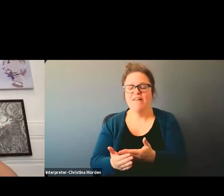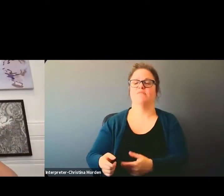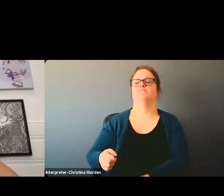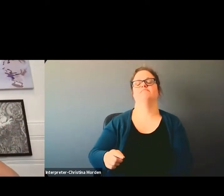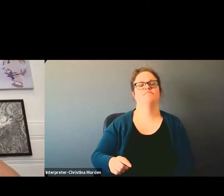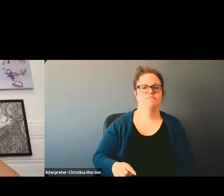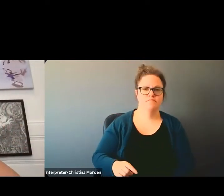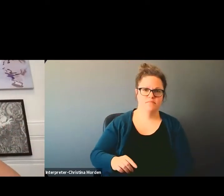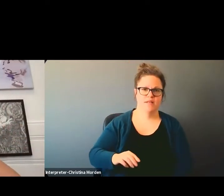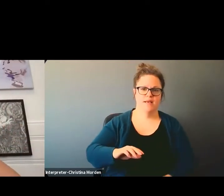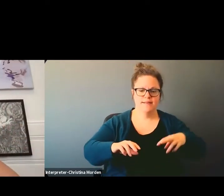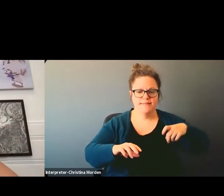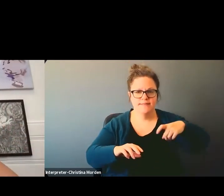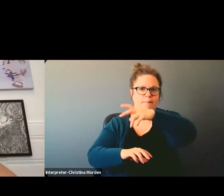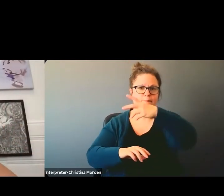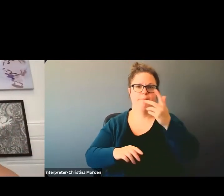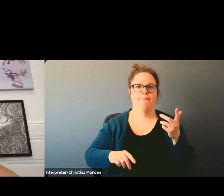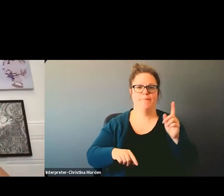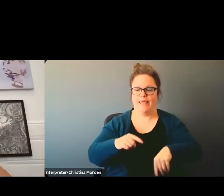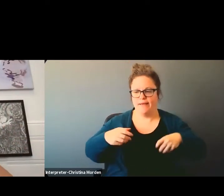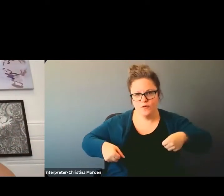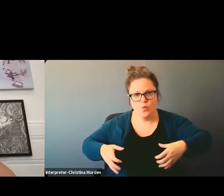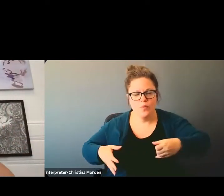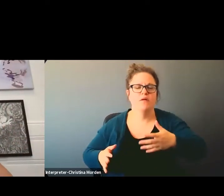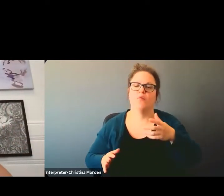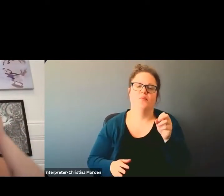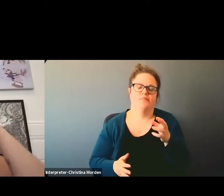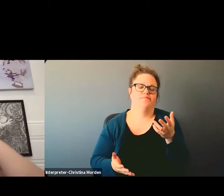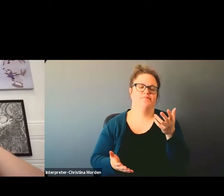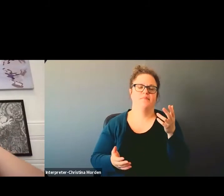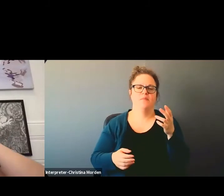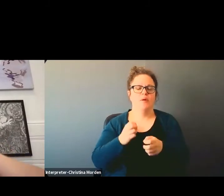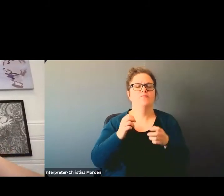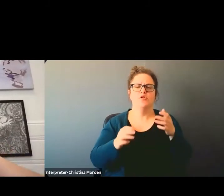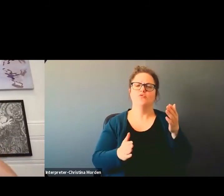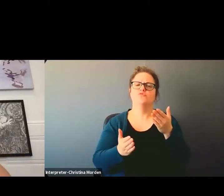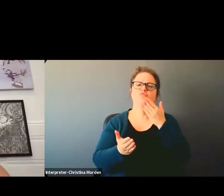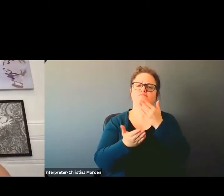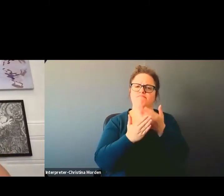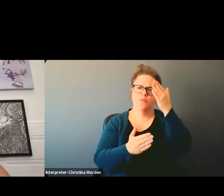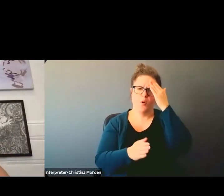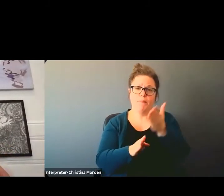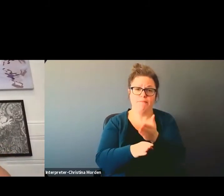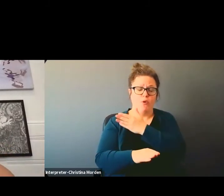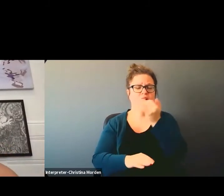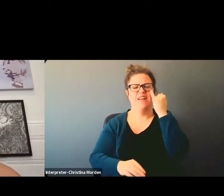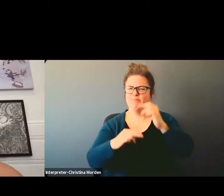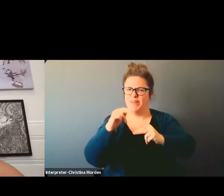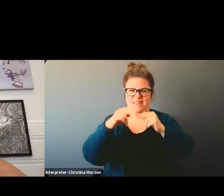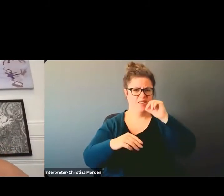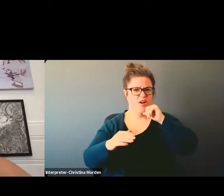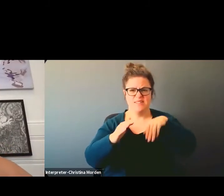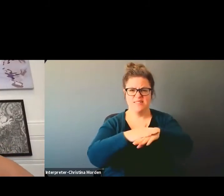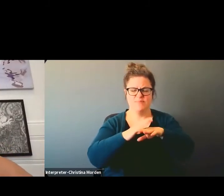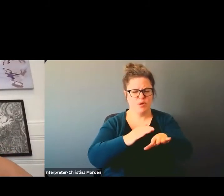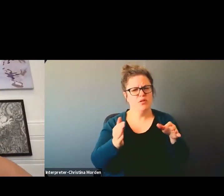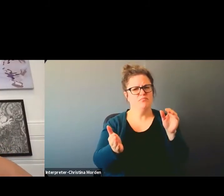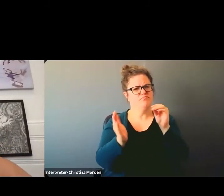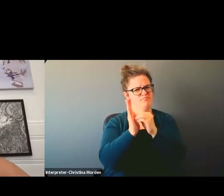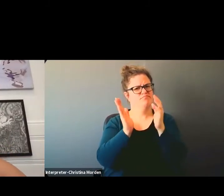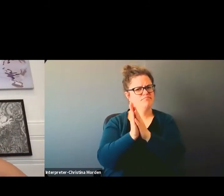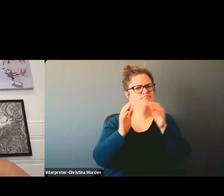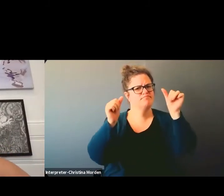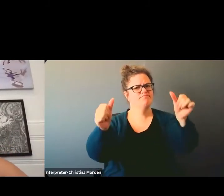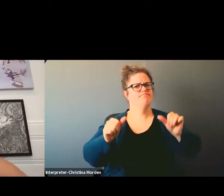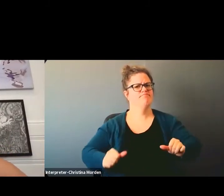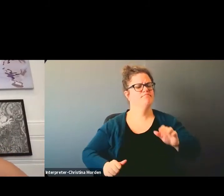steps and you can't even go in. It's just, so even if you are inaccessible, just say it. It's worth it.